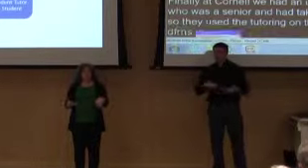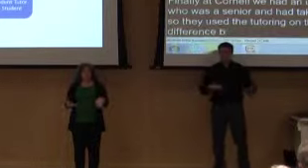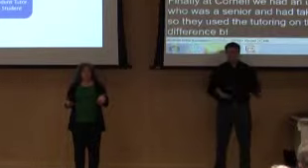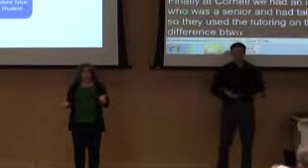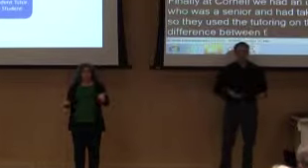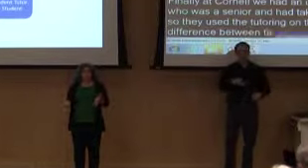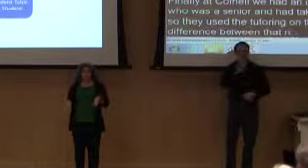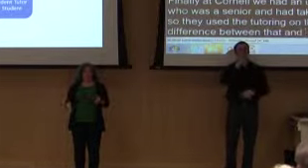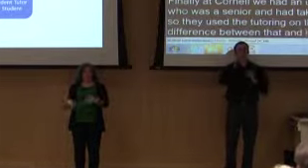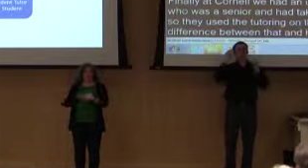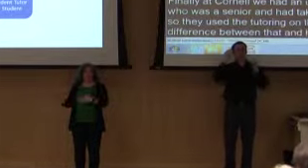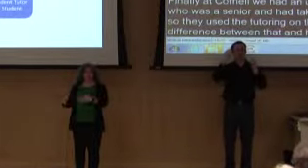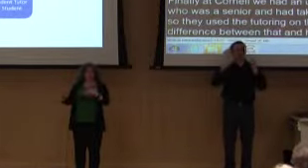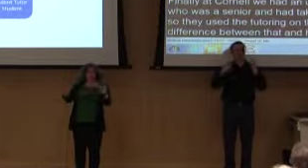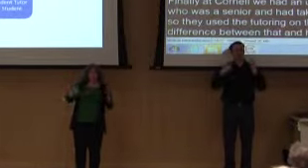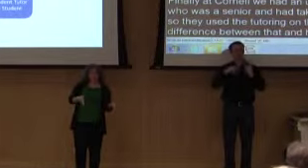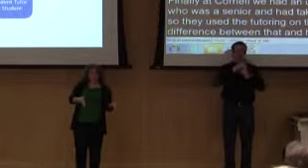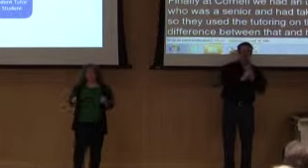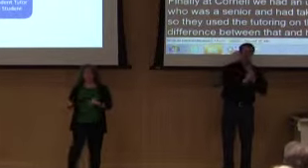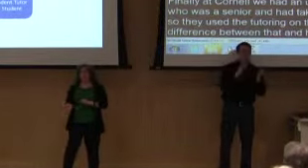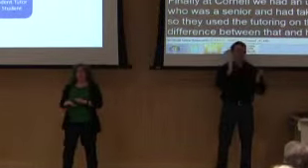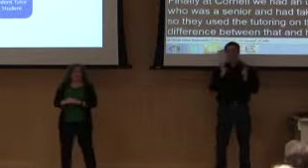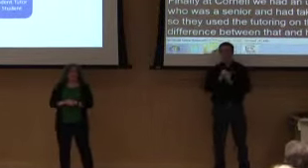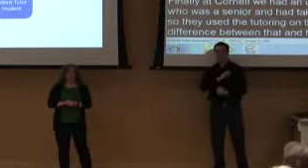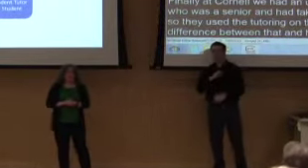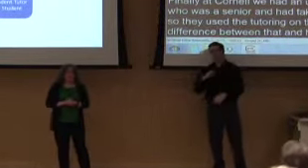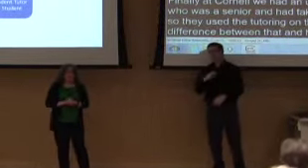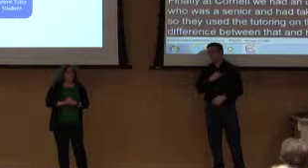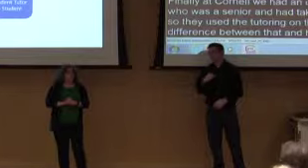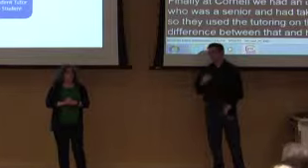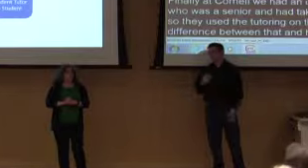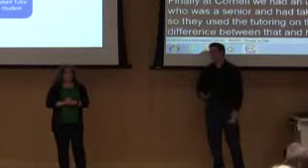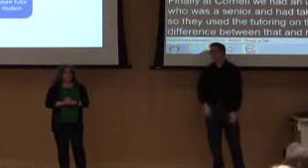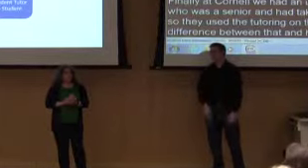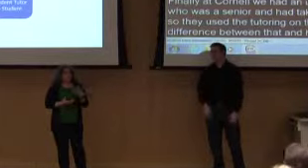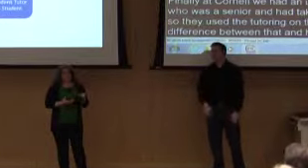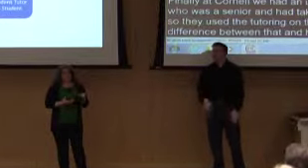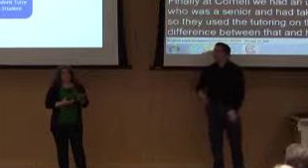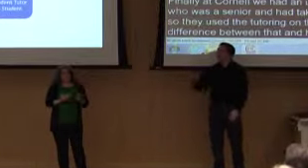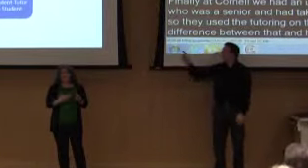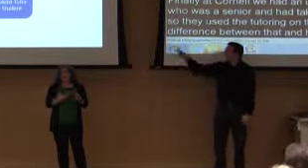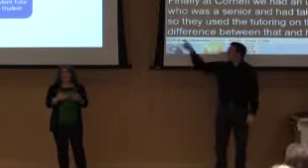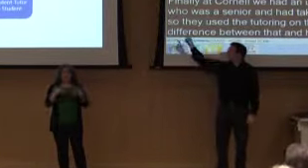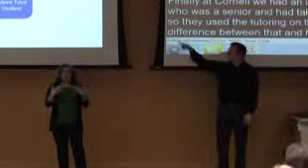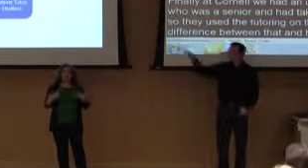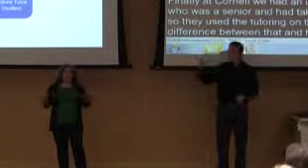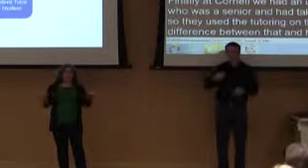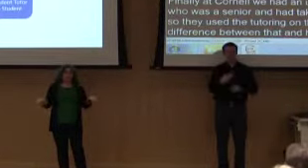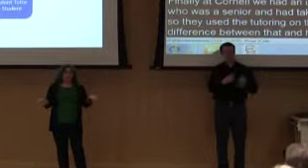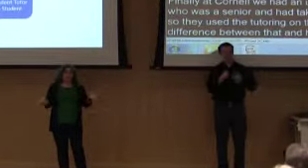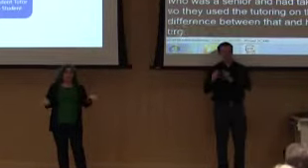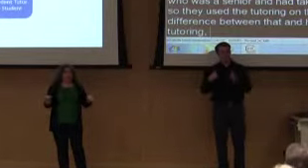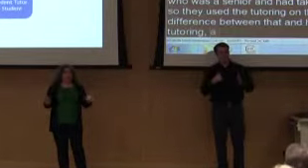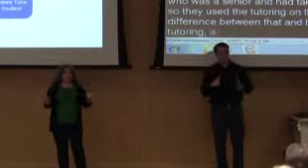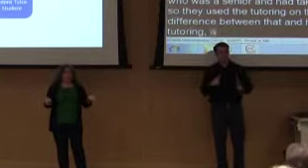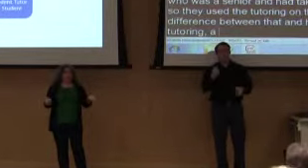doing the tutoring, an undergraduate versus a faculty member. So those are a number of different ways. There are other